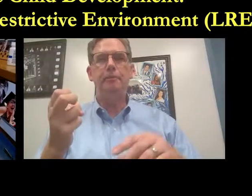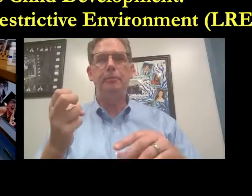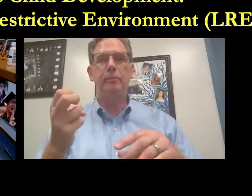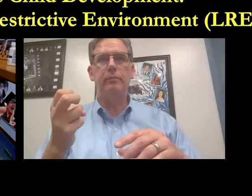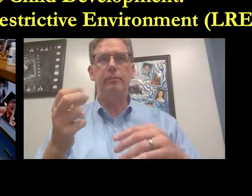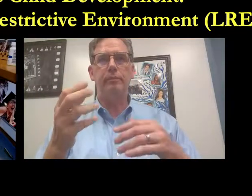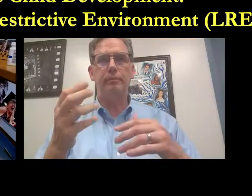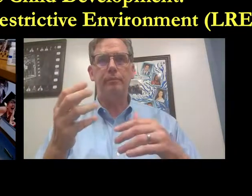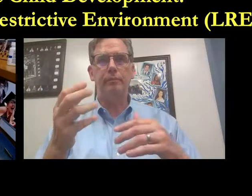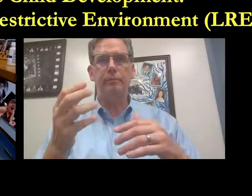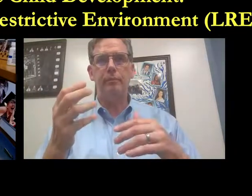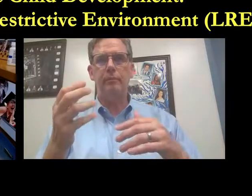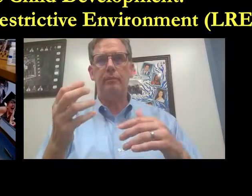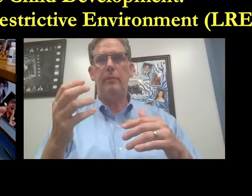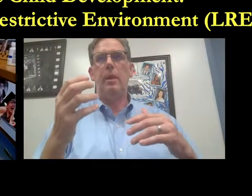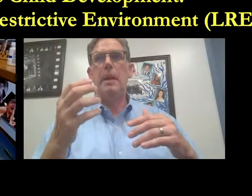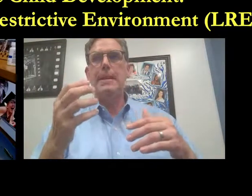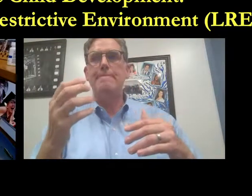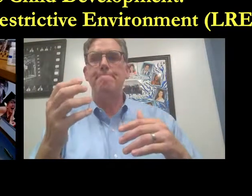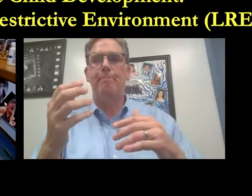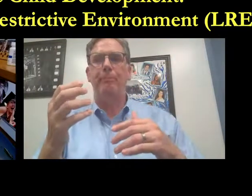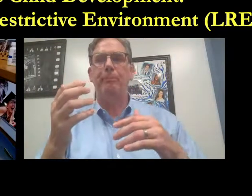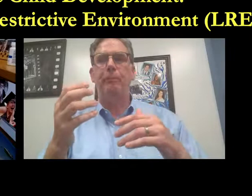Yes, we talk all the time.